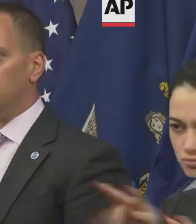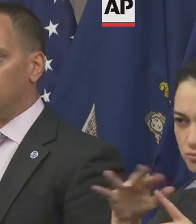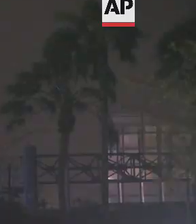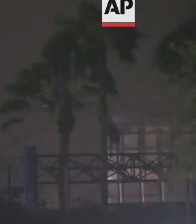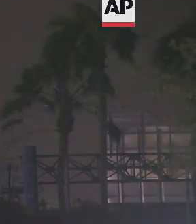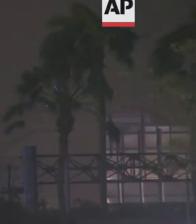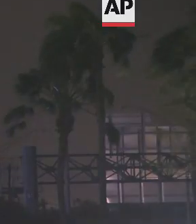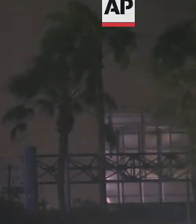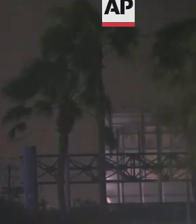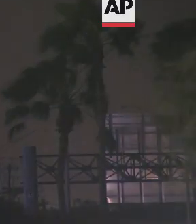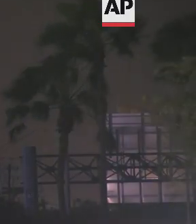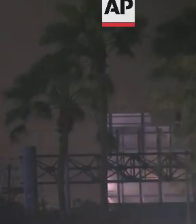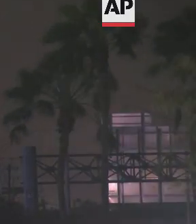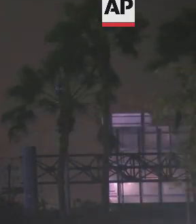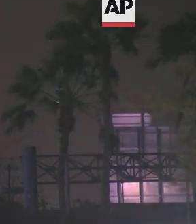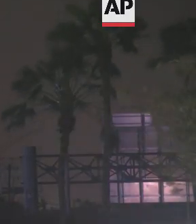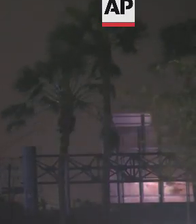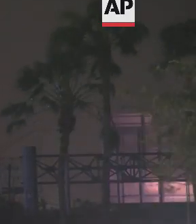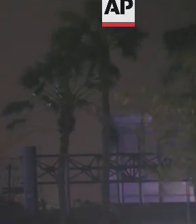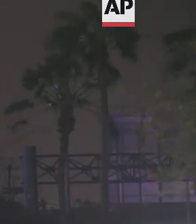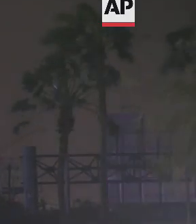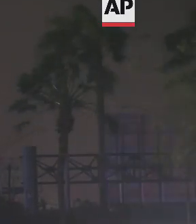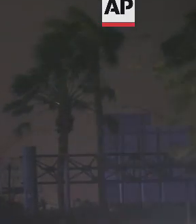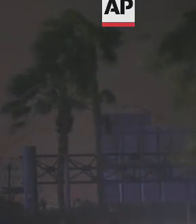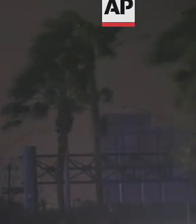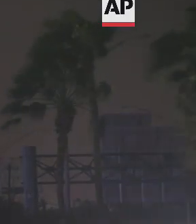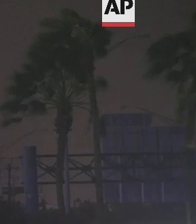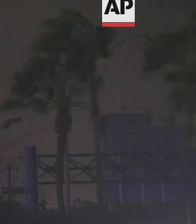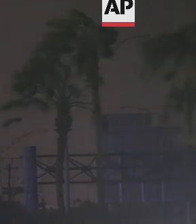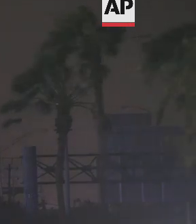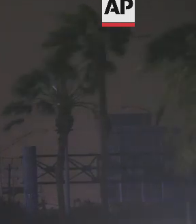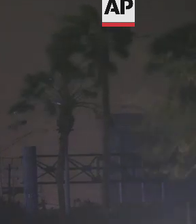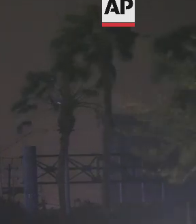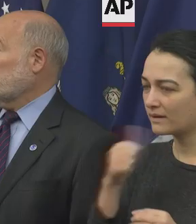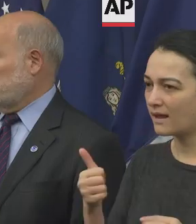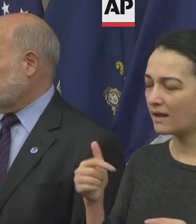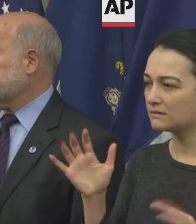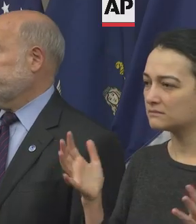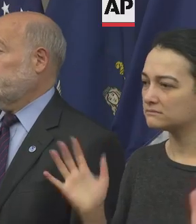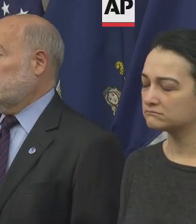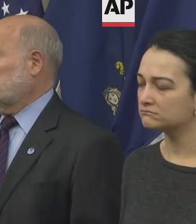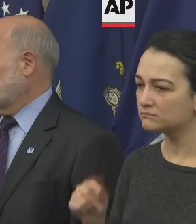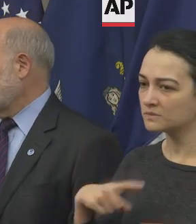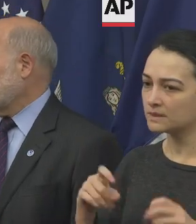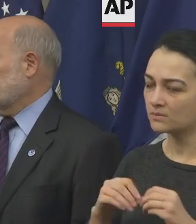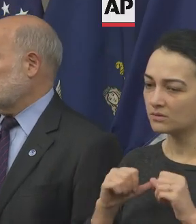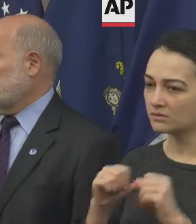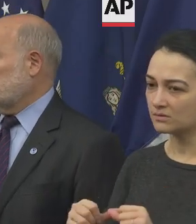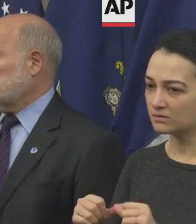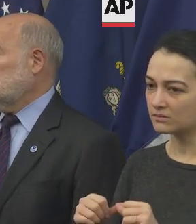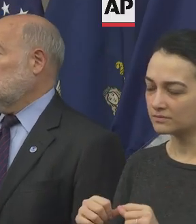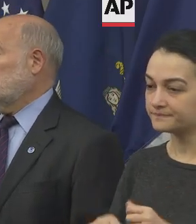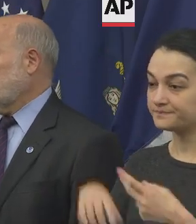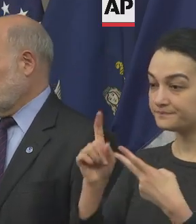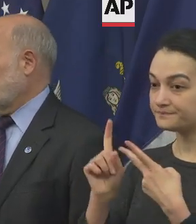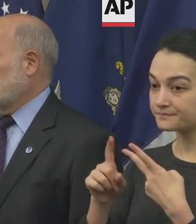time. A lot of people throughout the country tend to think of hurricanes as an isolated phenomenon in the Gulf or in the